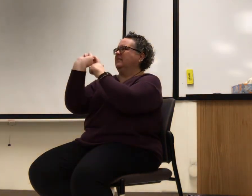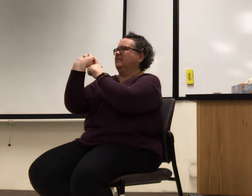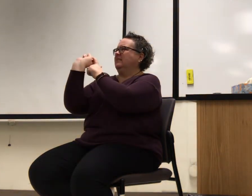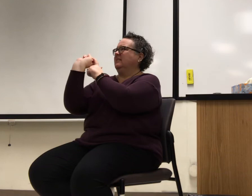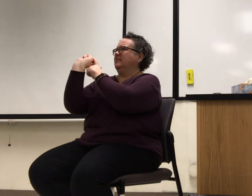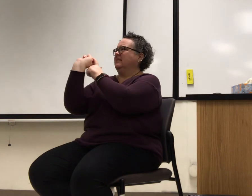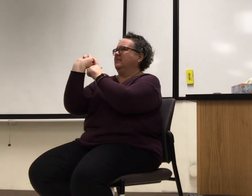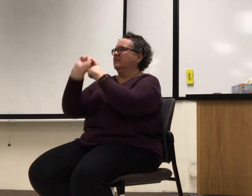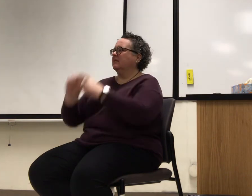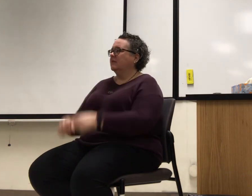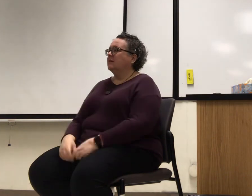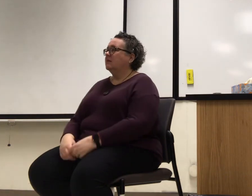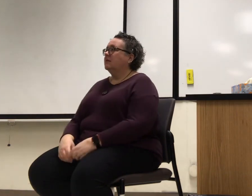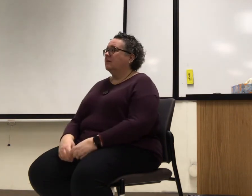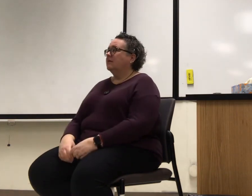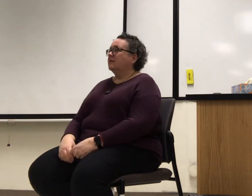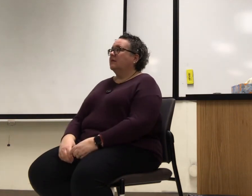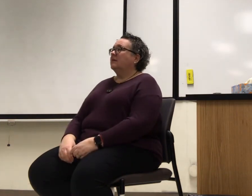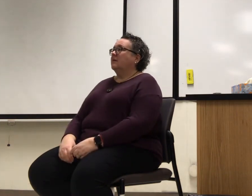Okay. That'll be Wednesday.